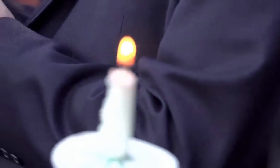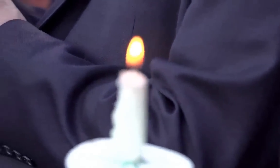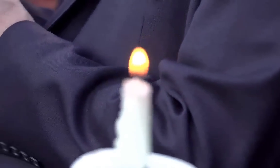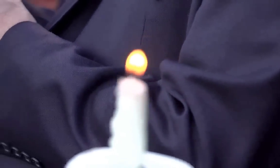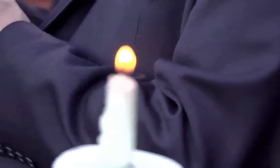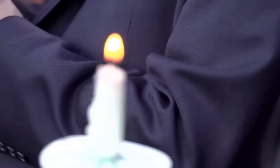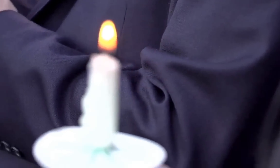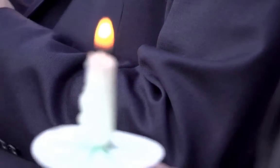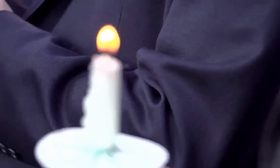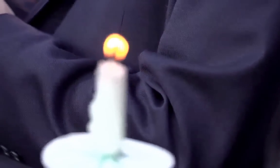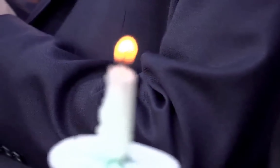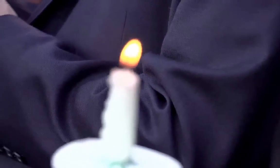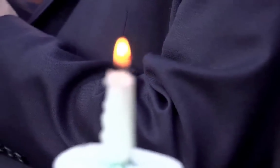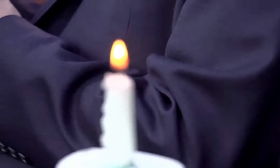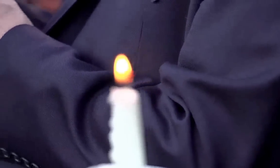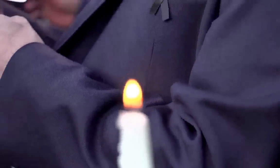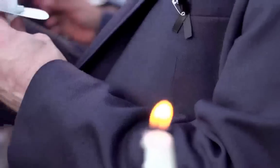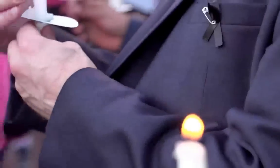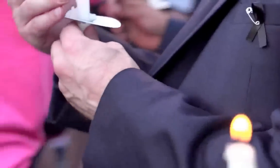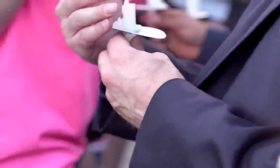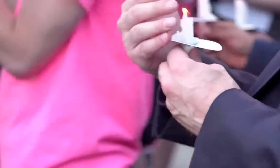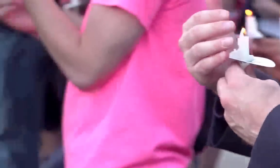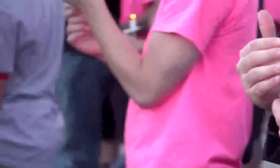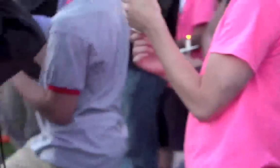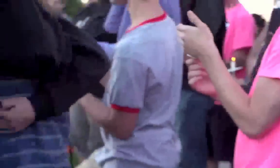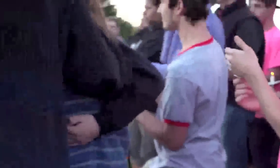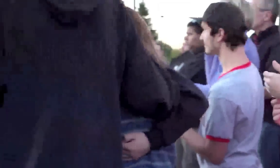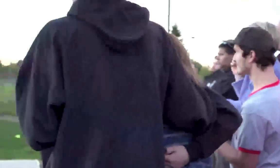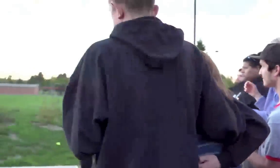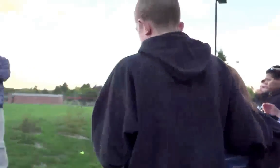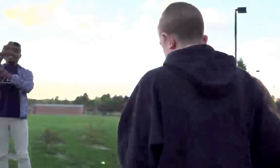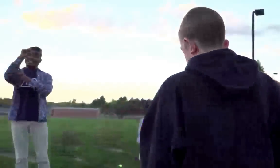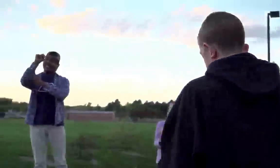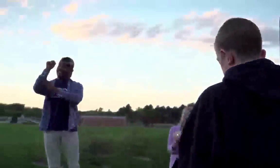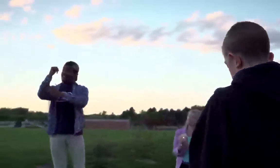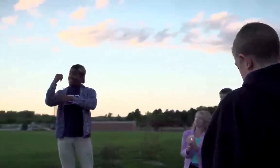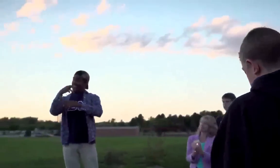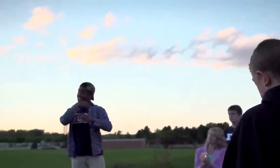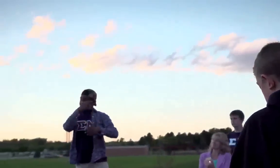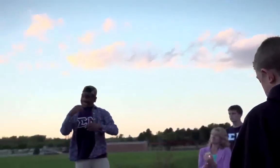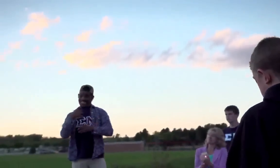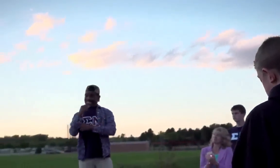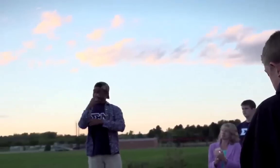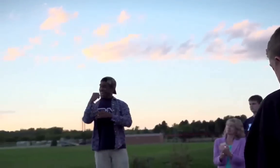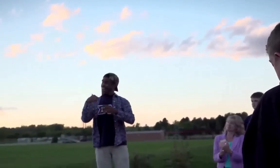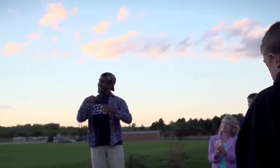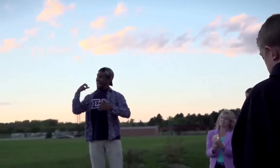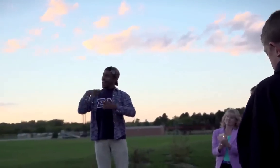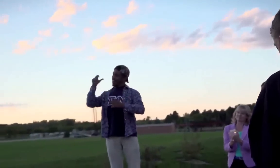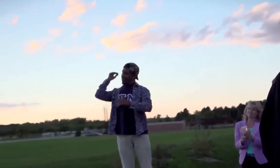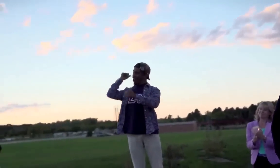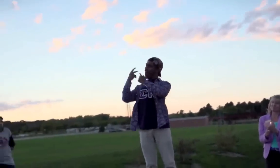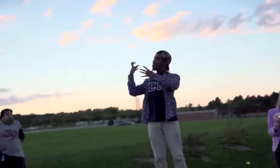Hi, everybody. Thank you so much for coming. My name is Gideon.